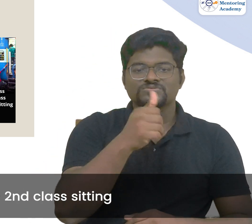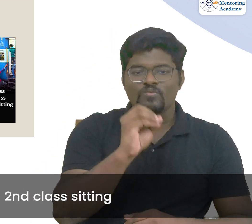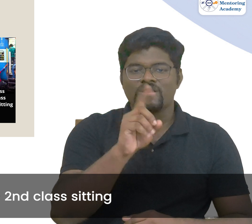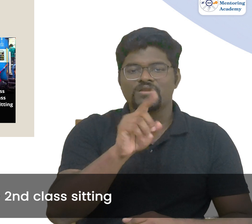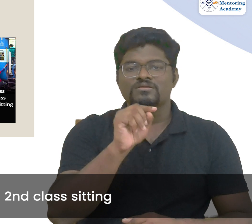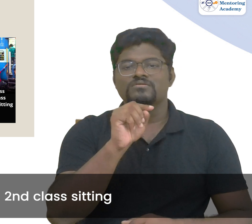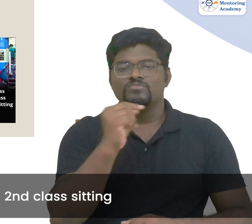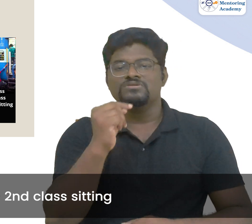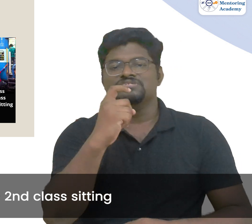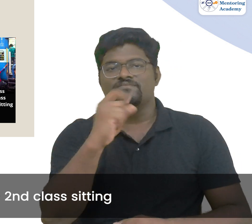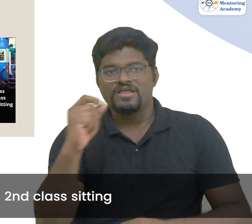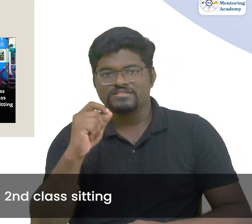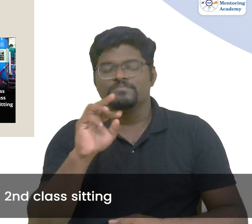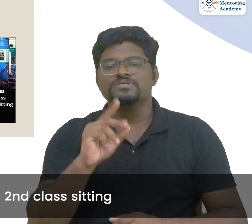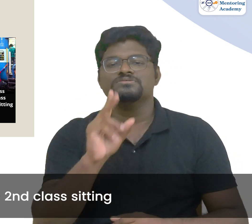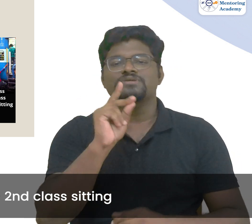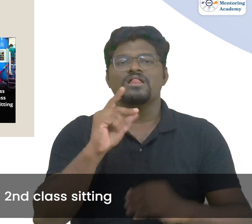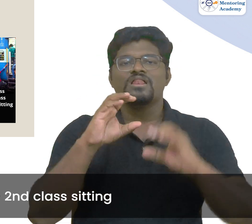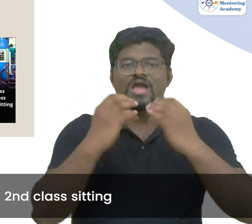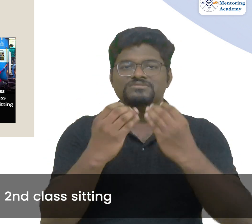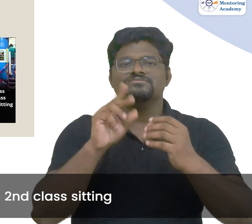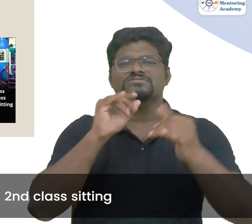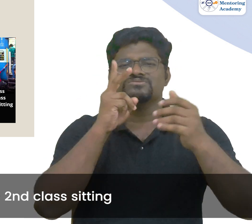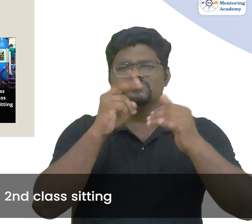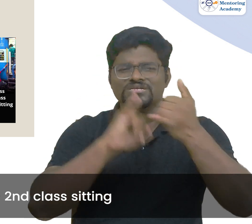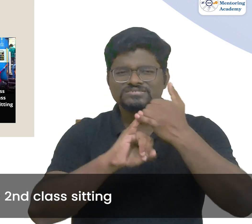601 to 700 second class sitting,